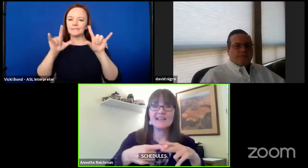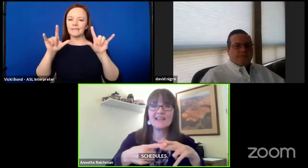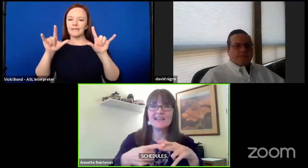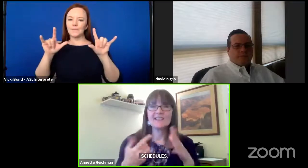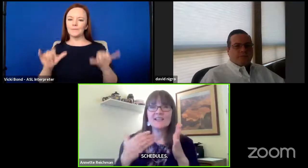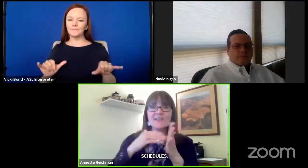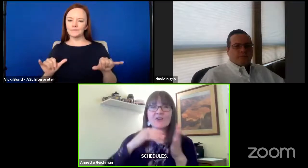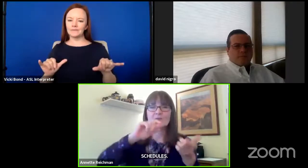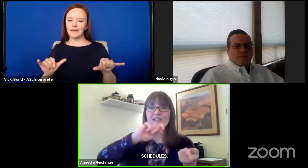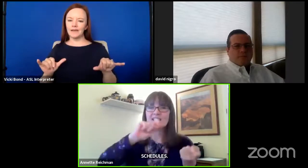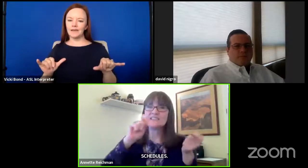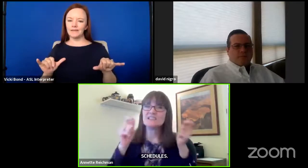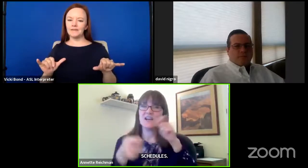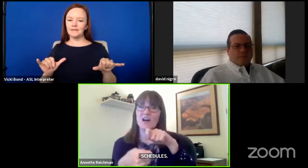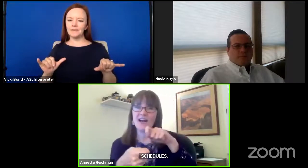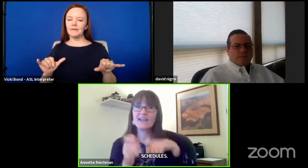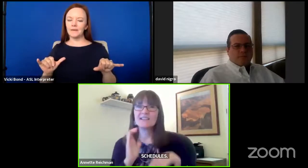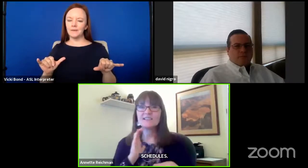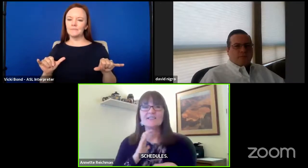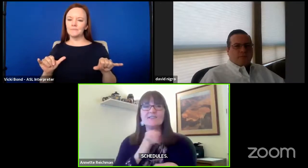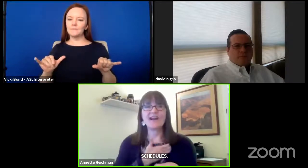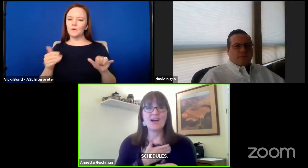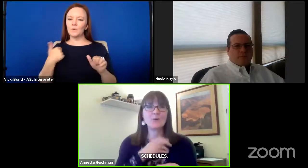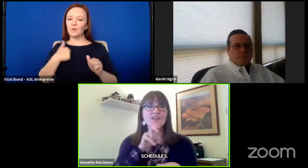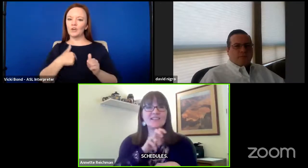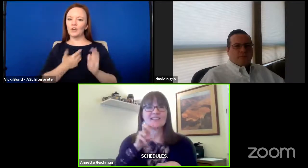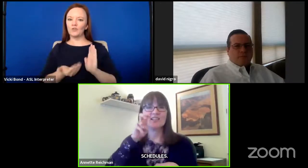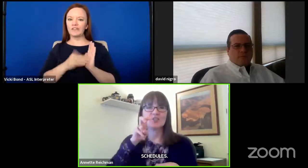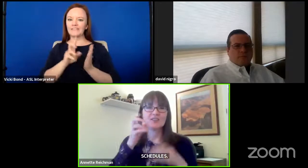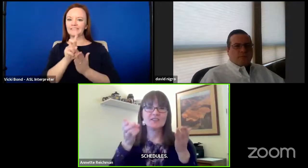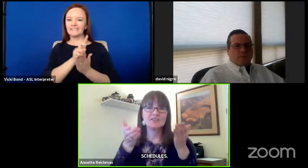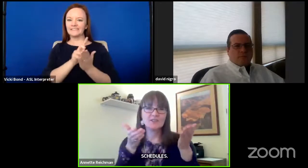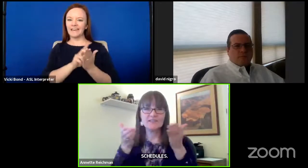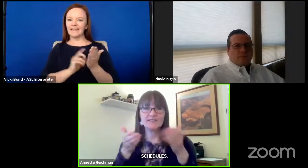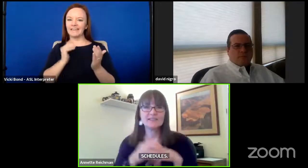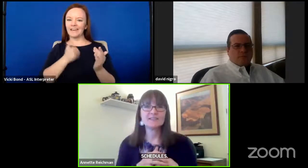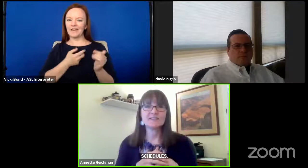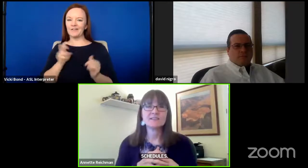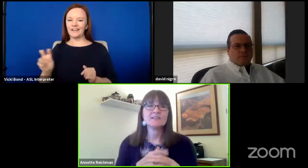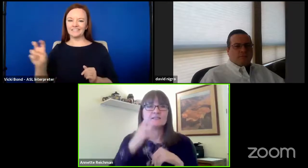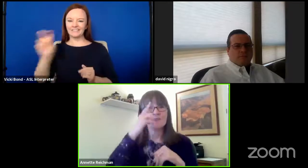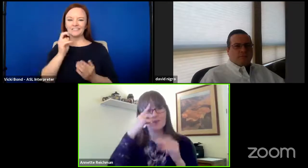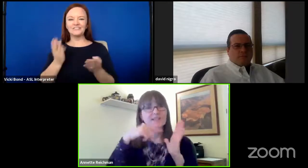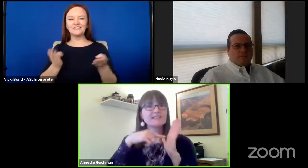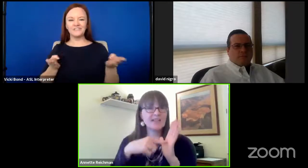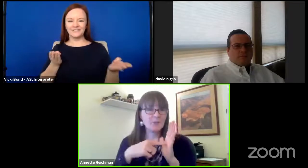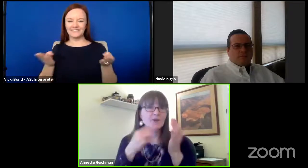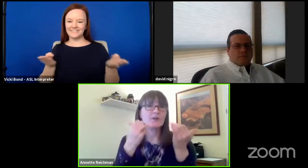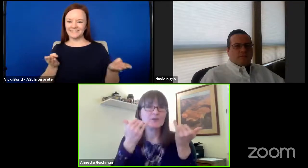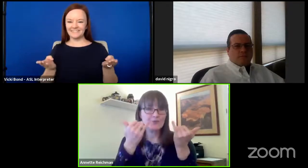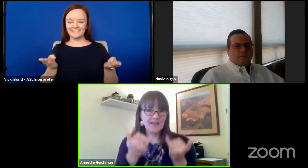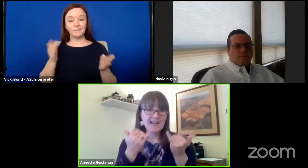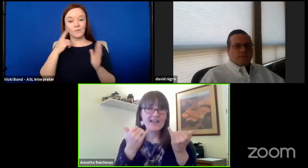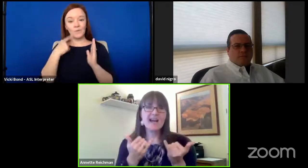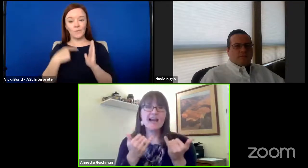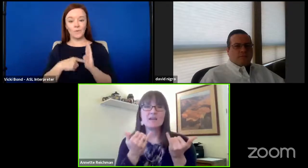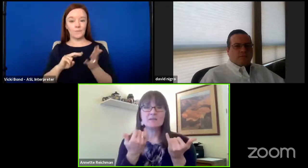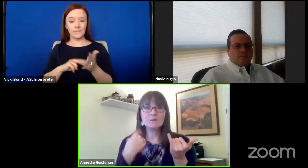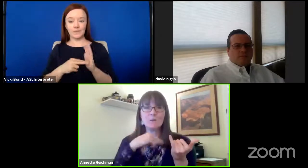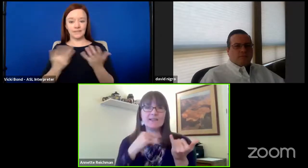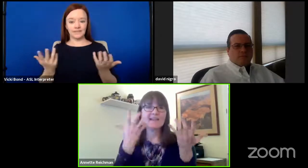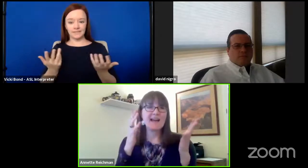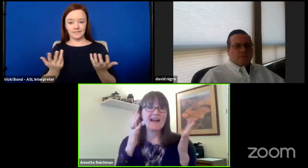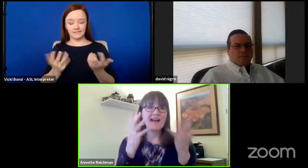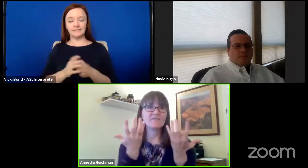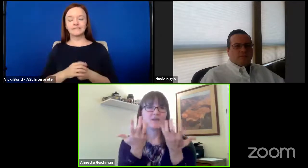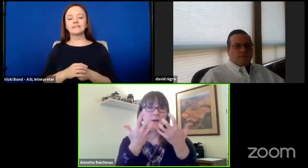are beginning the redesign of our itinerant services. For example, right